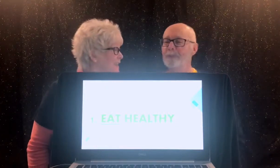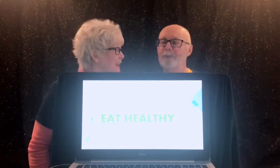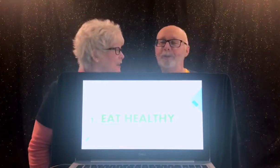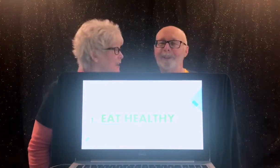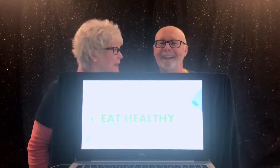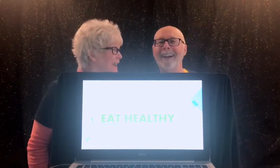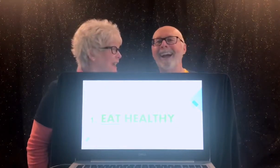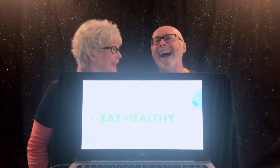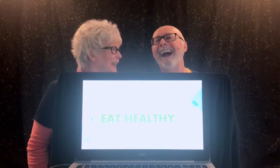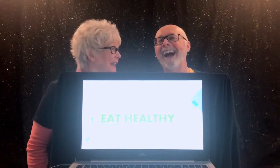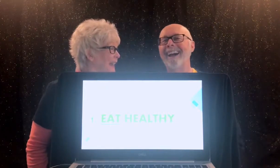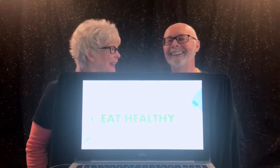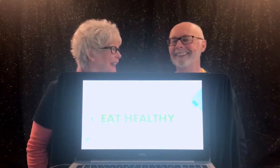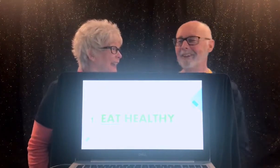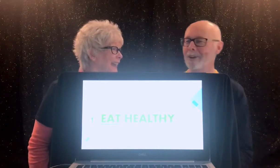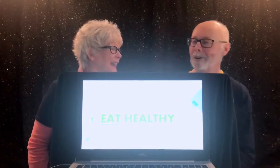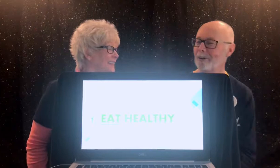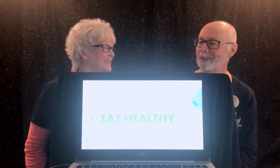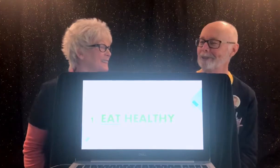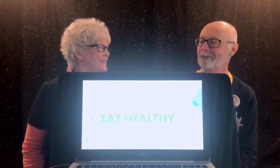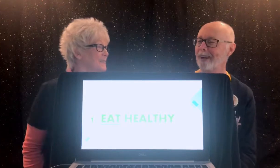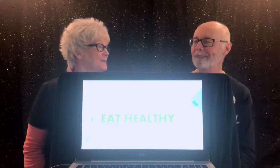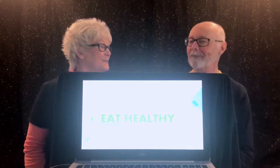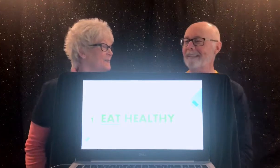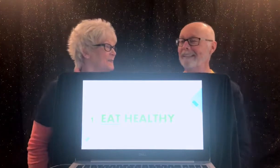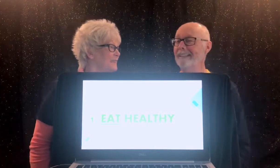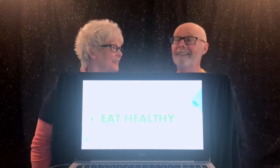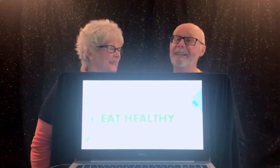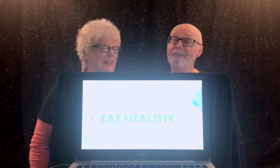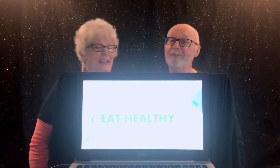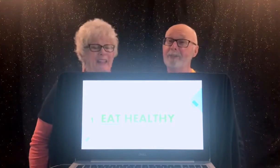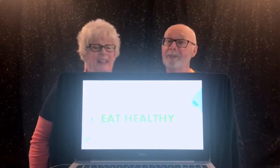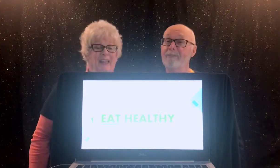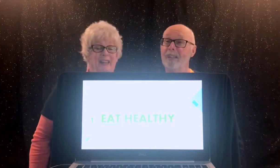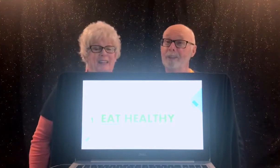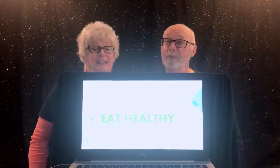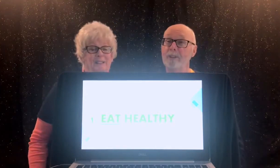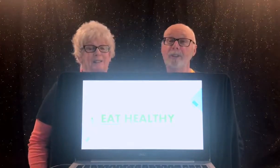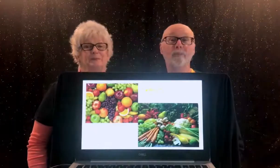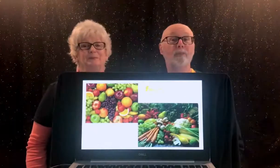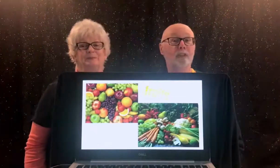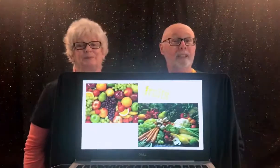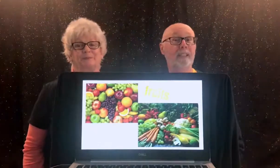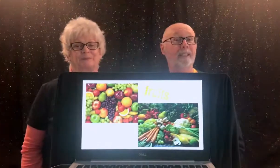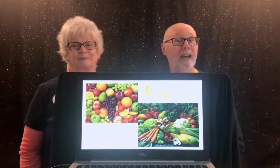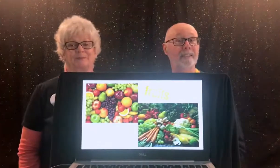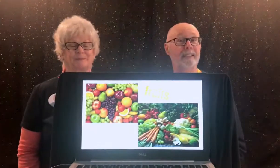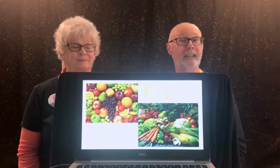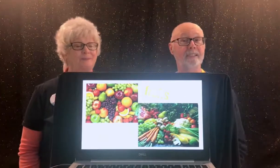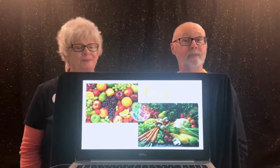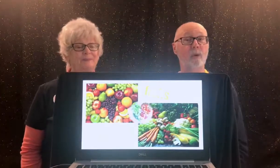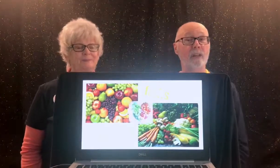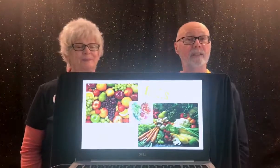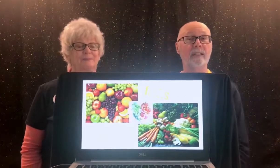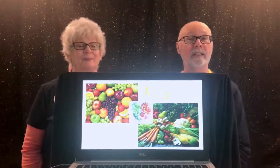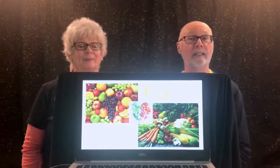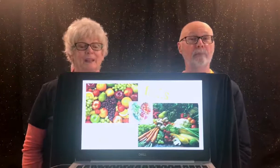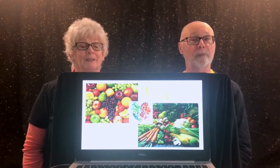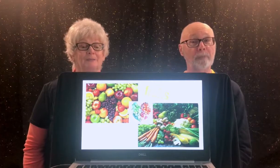do. We do recommend eating lots of fruits and vegetables and drinking lots and lots of water. But